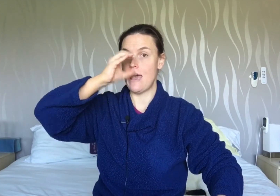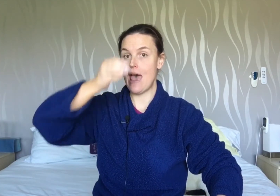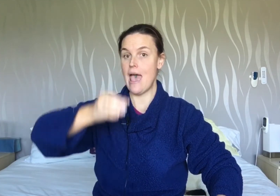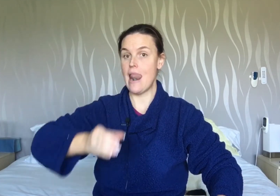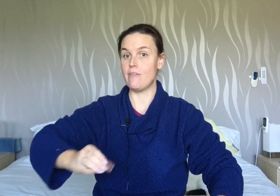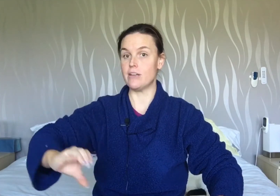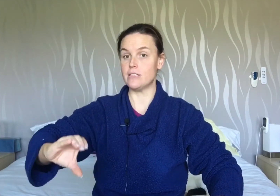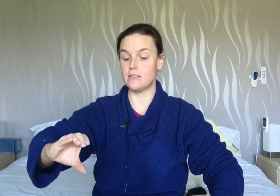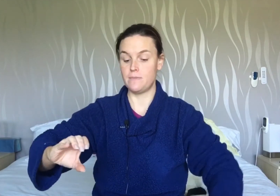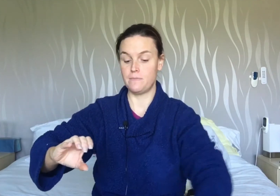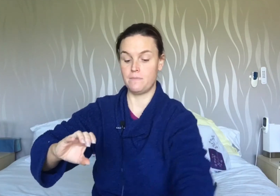Elephant.